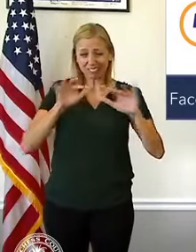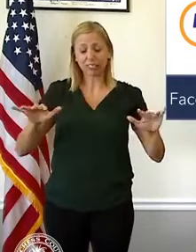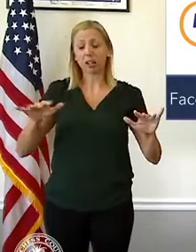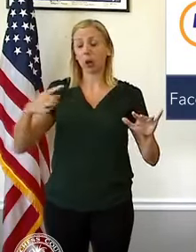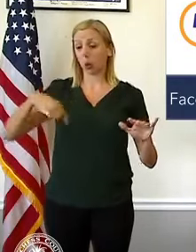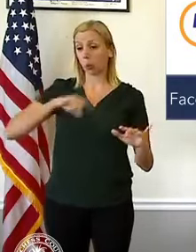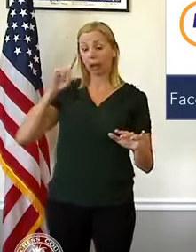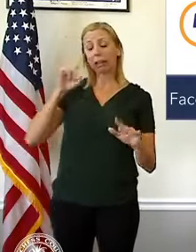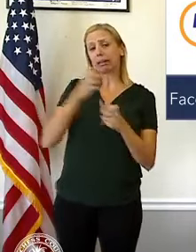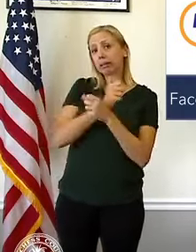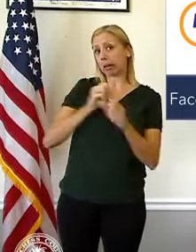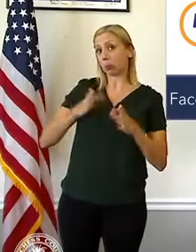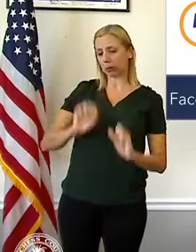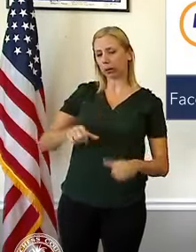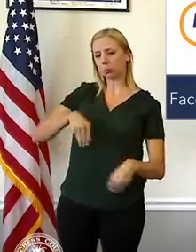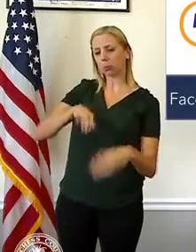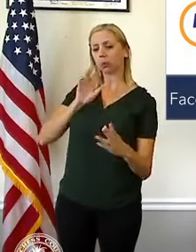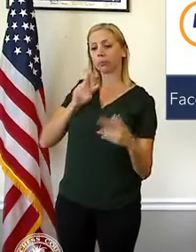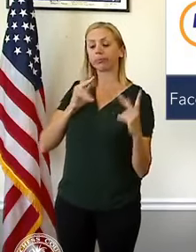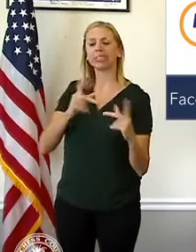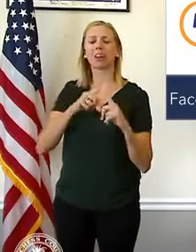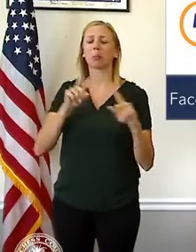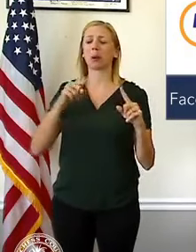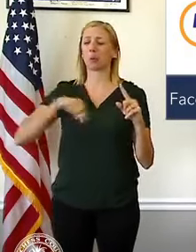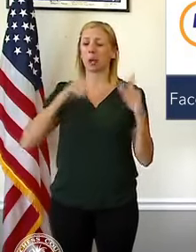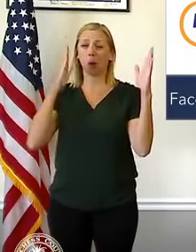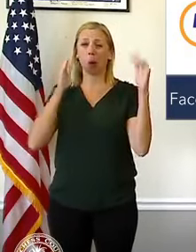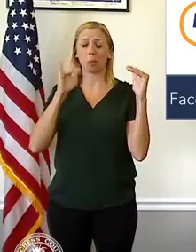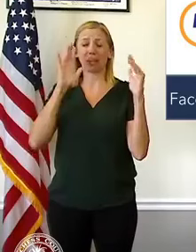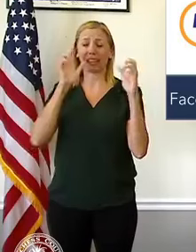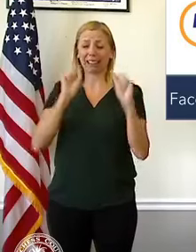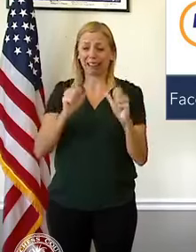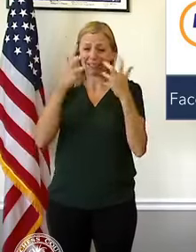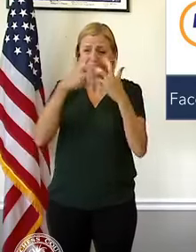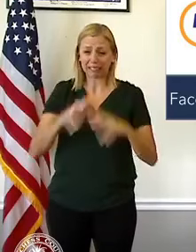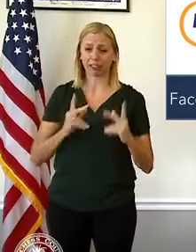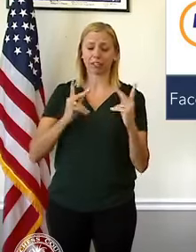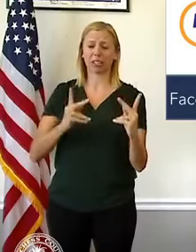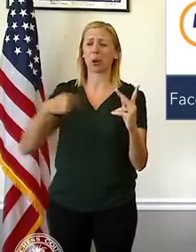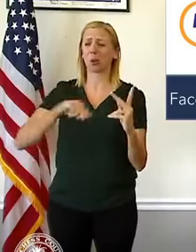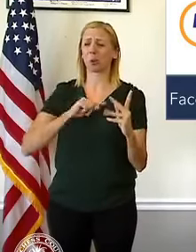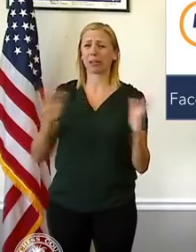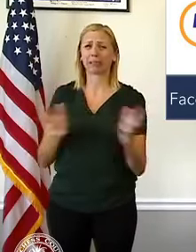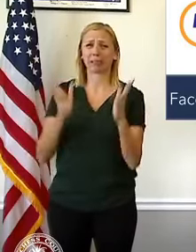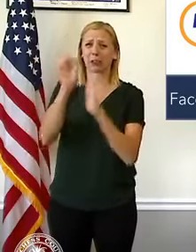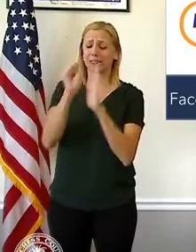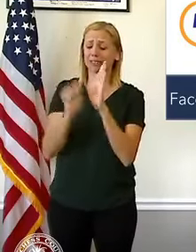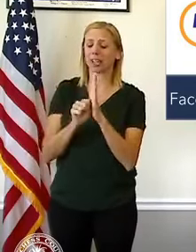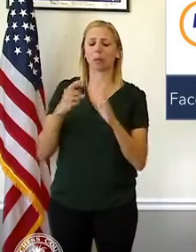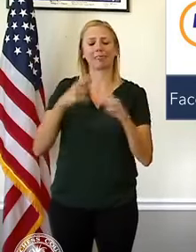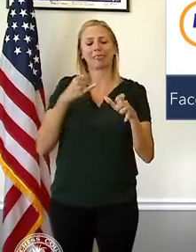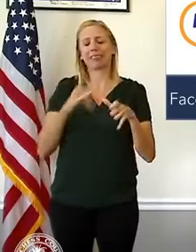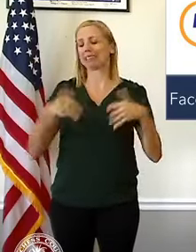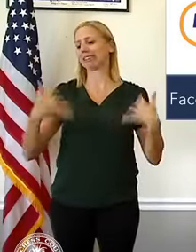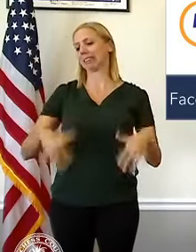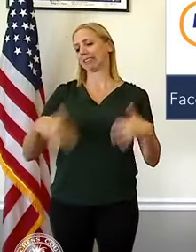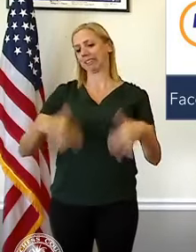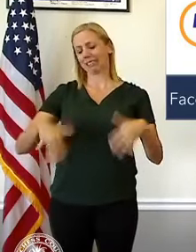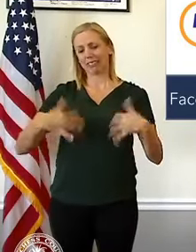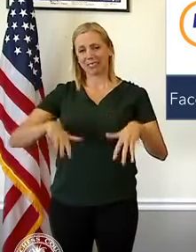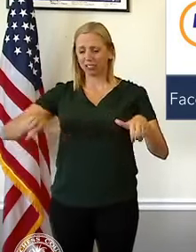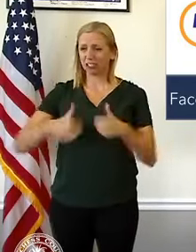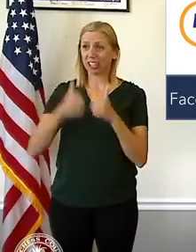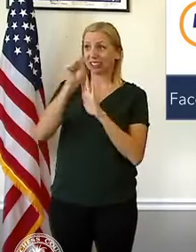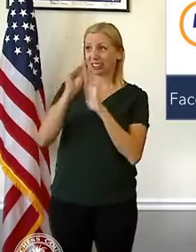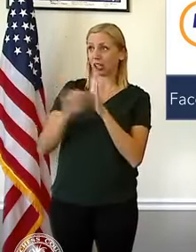provide visitation. We're hopeful that can be accommodated. We'll continue to encourage the state, but again, this is a state of New York